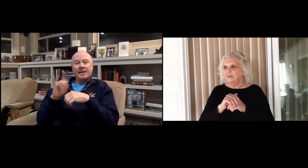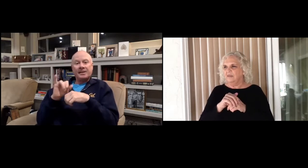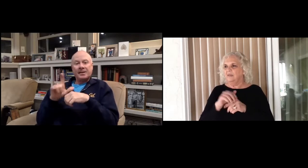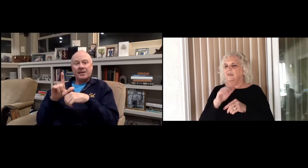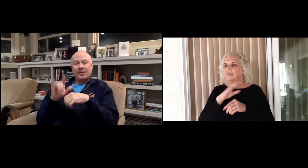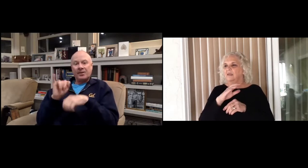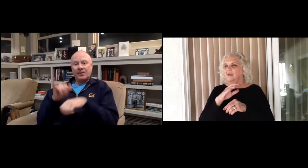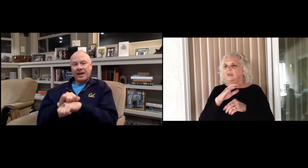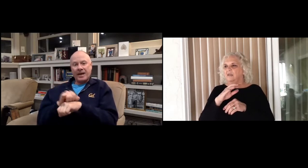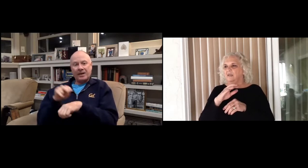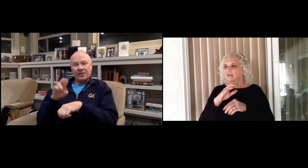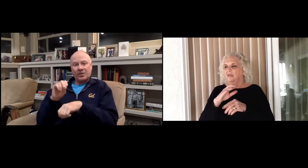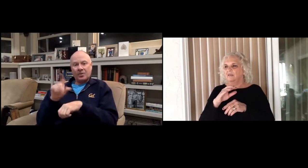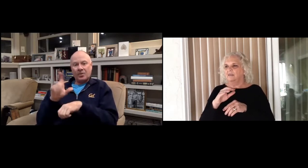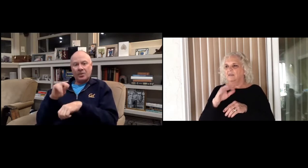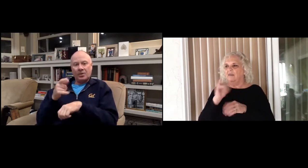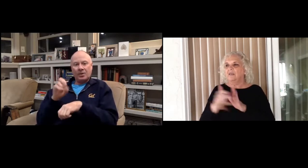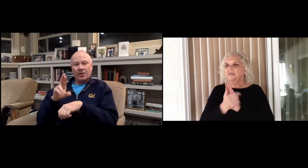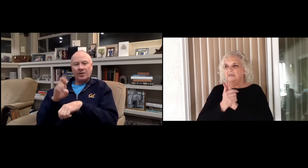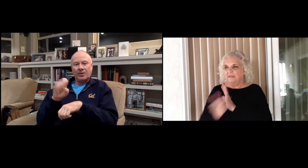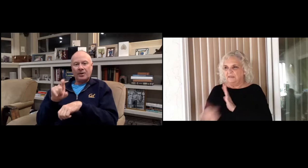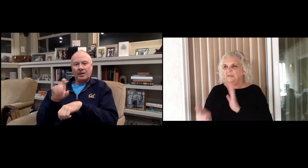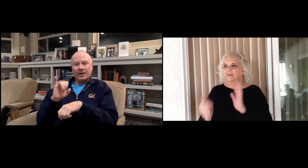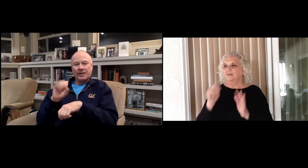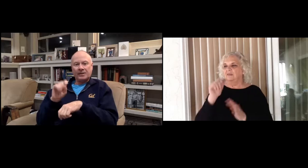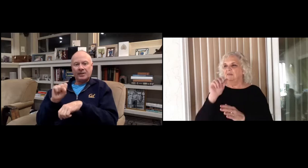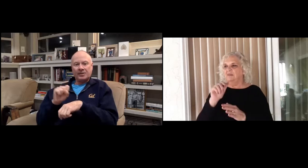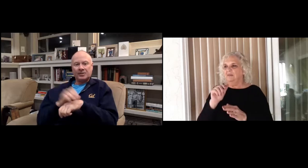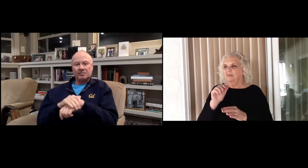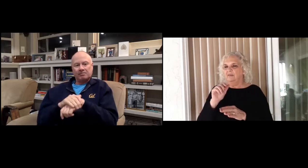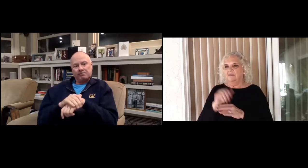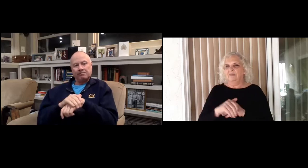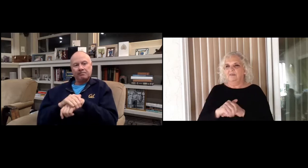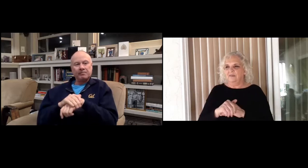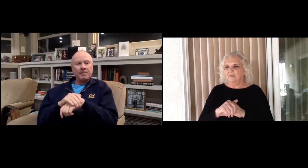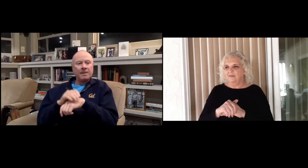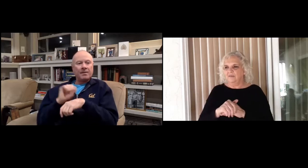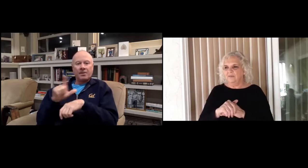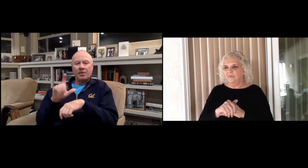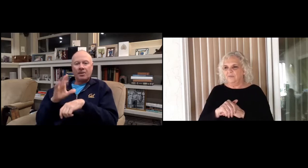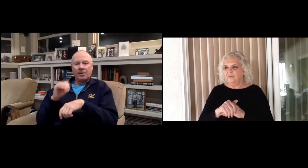A skill that no longer exists.